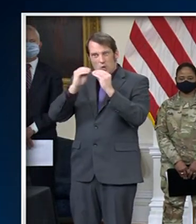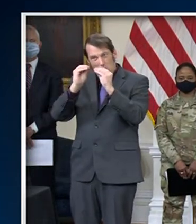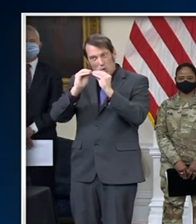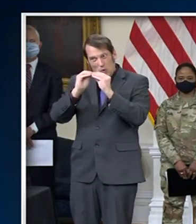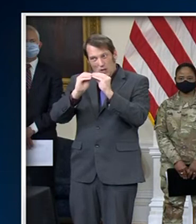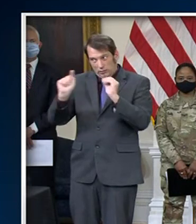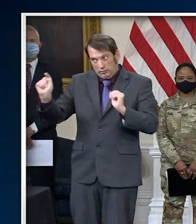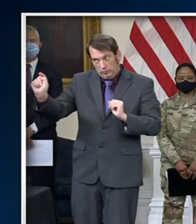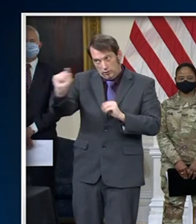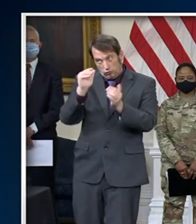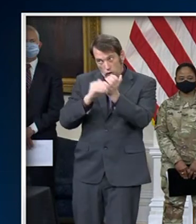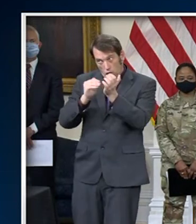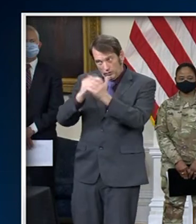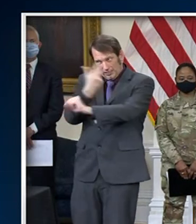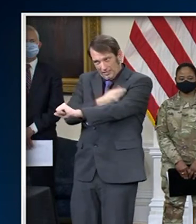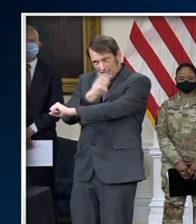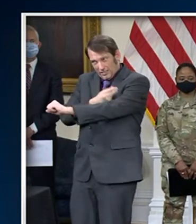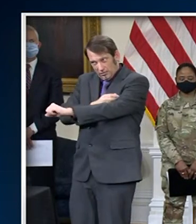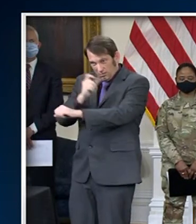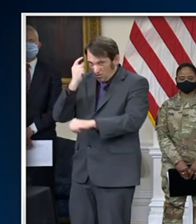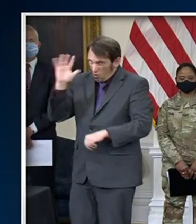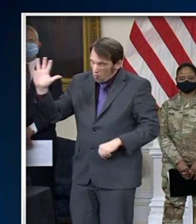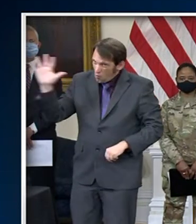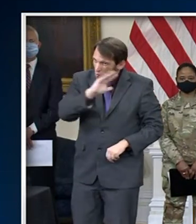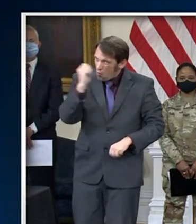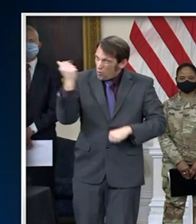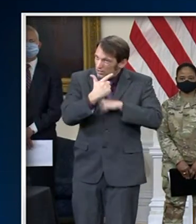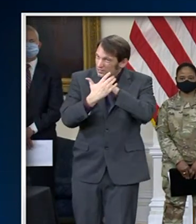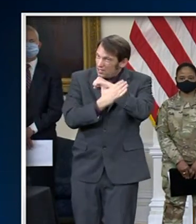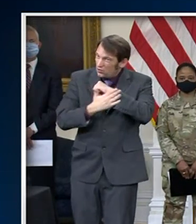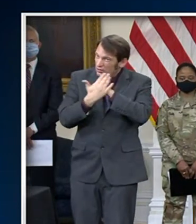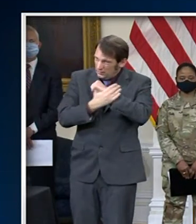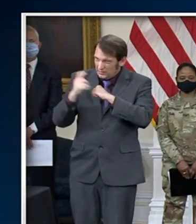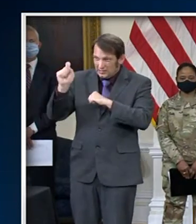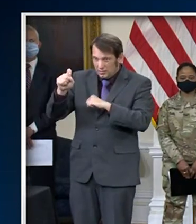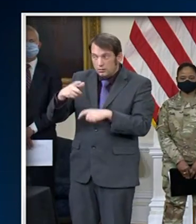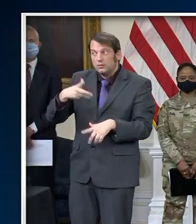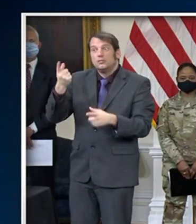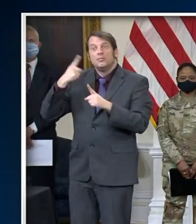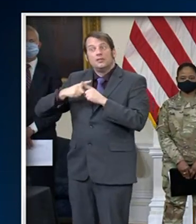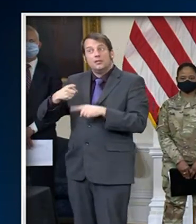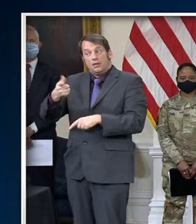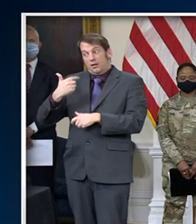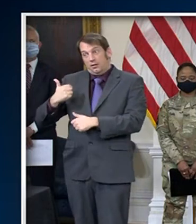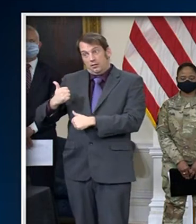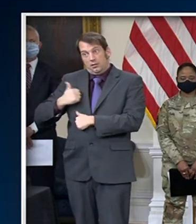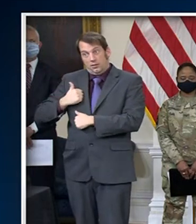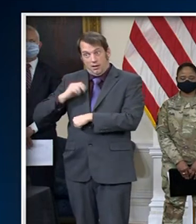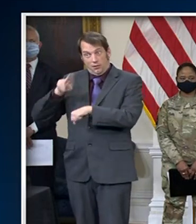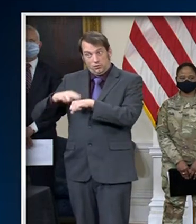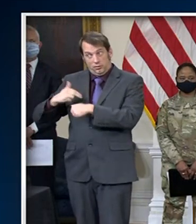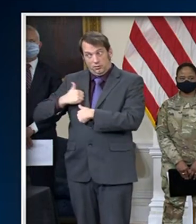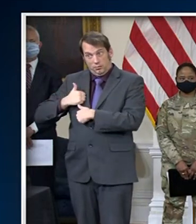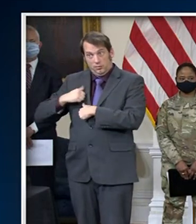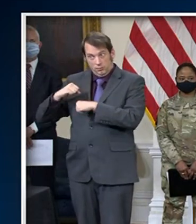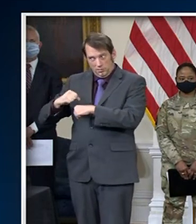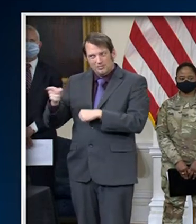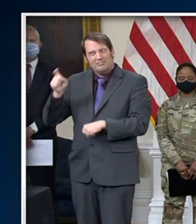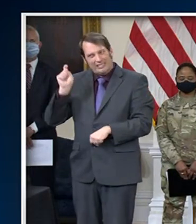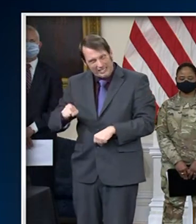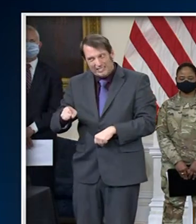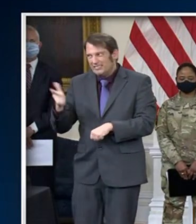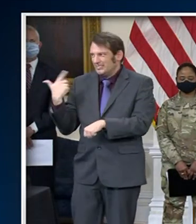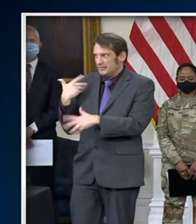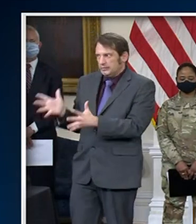county. We stood up special National Guard vaccination support teams, assigned Maryland